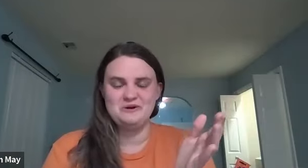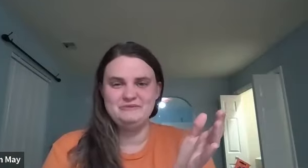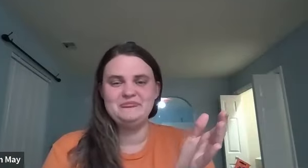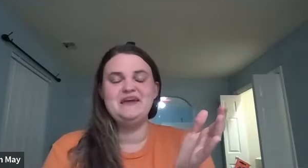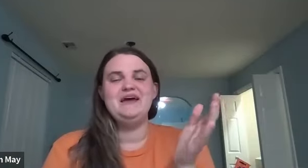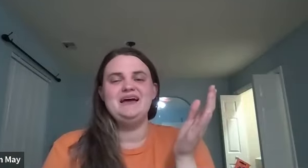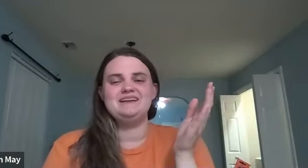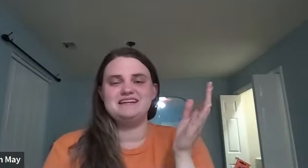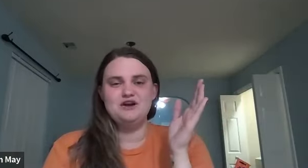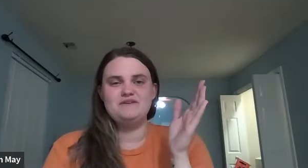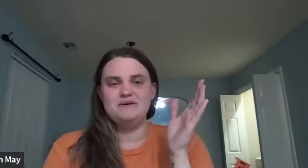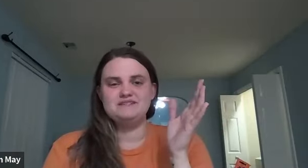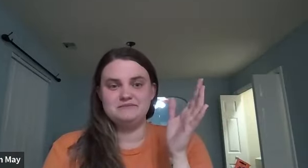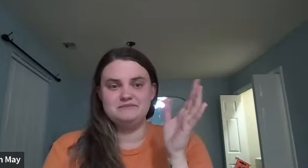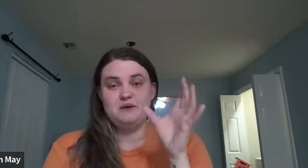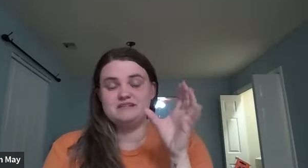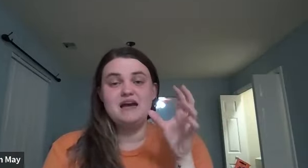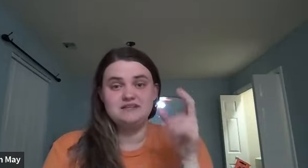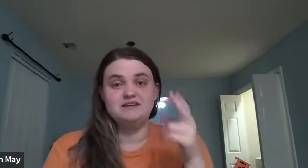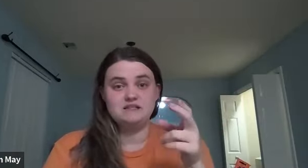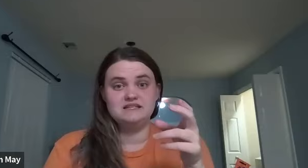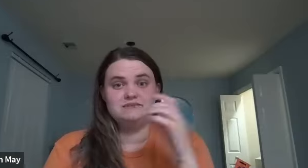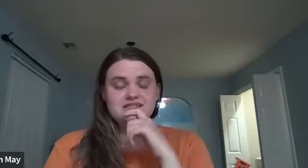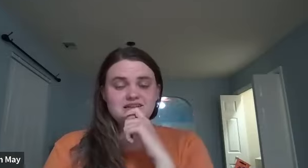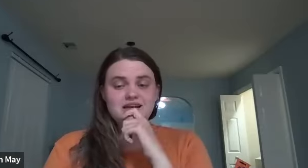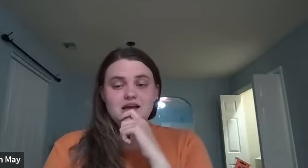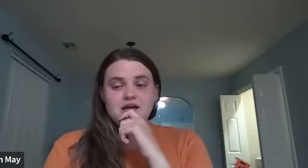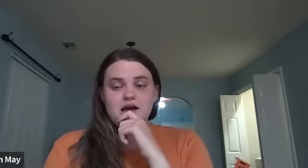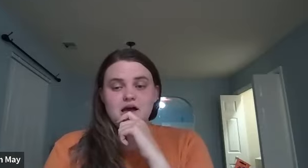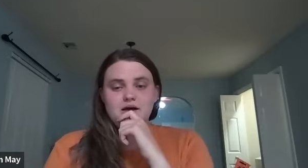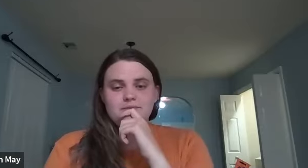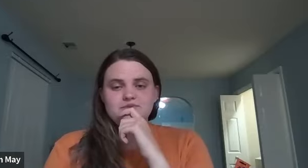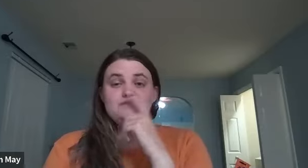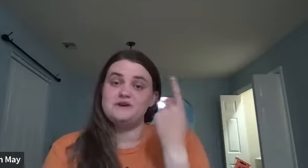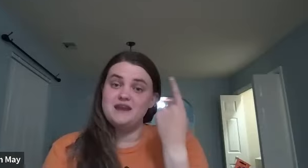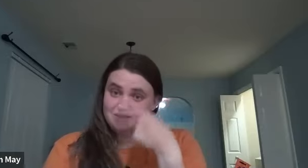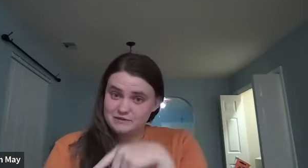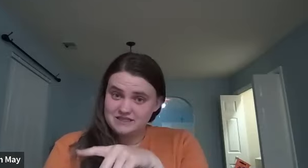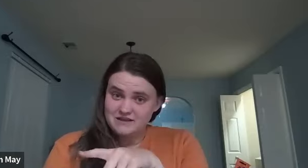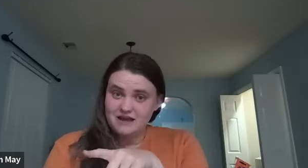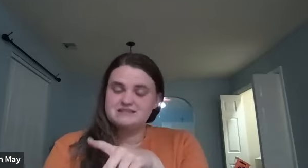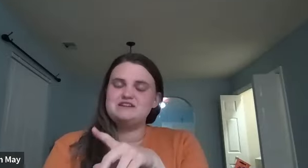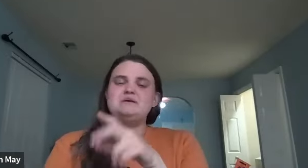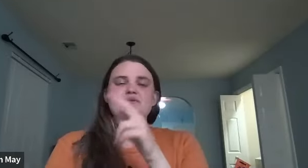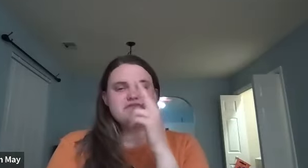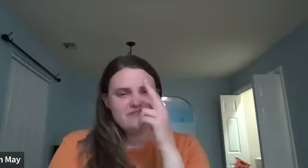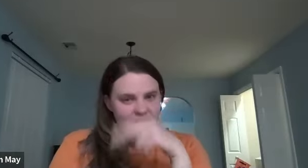more because I know that was a heavy content basically. So for next week's class, it's going to be more